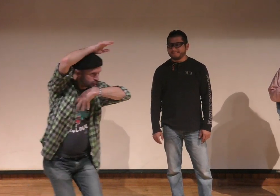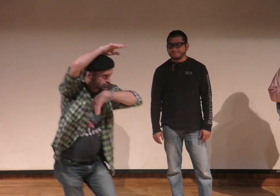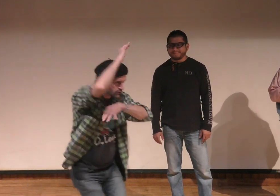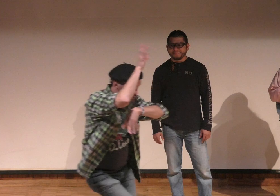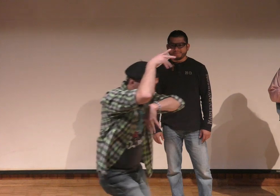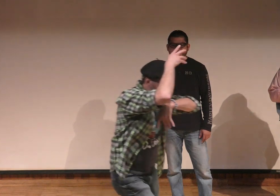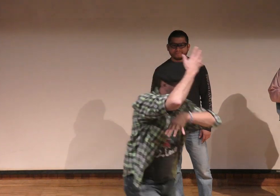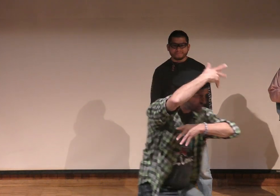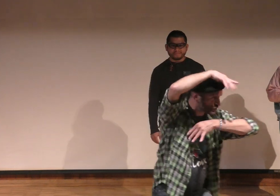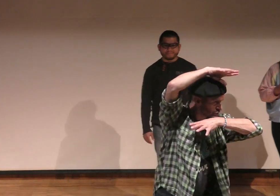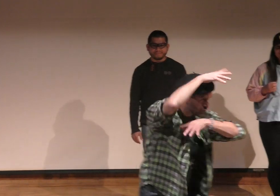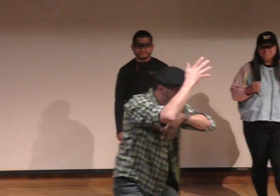Or the cha-cha-cha.